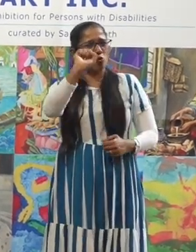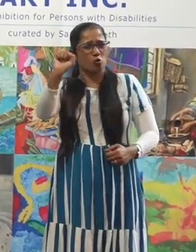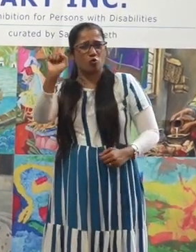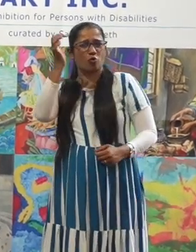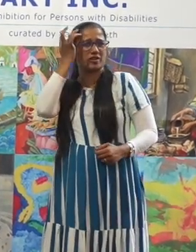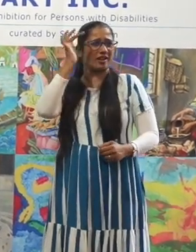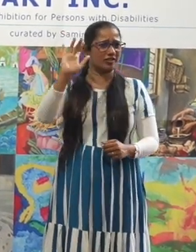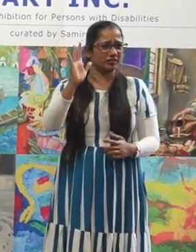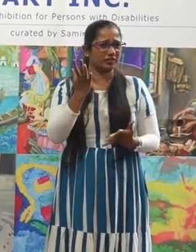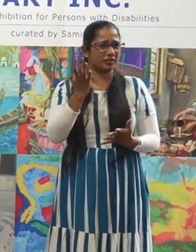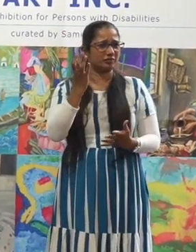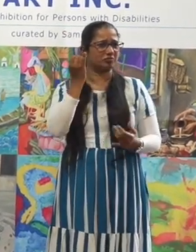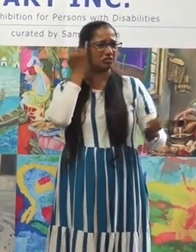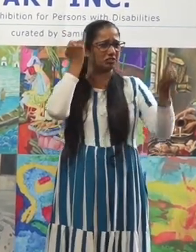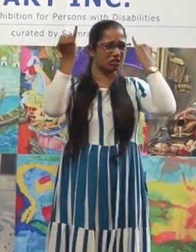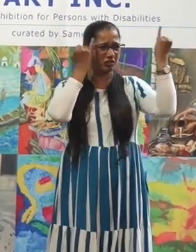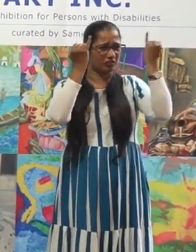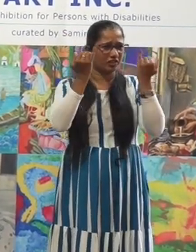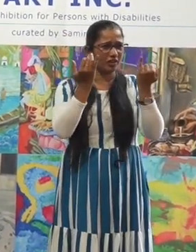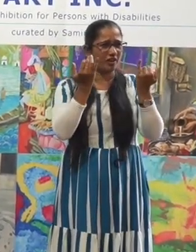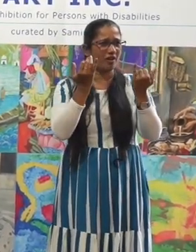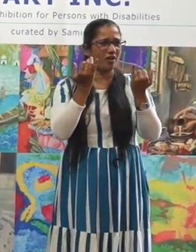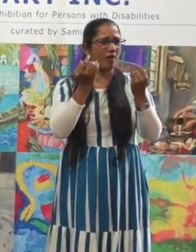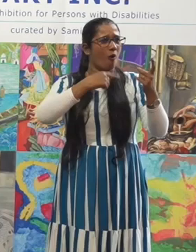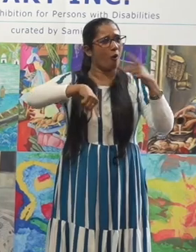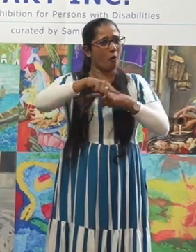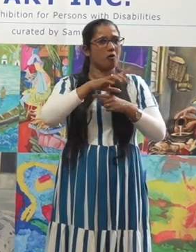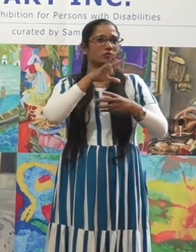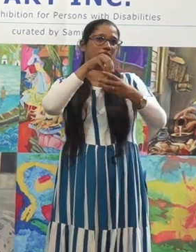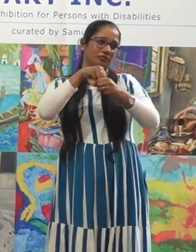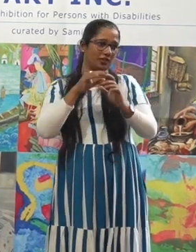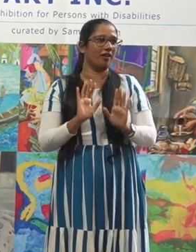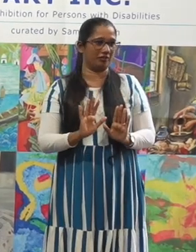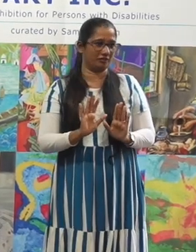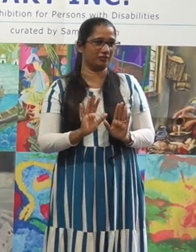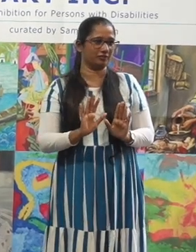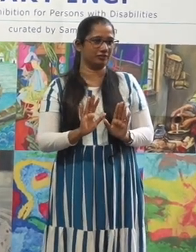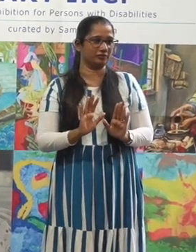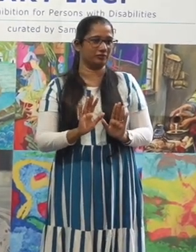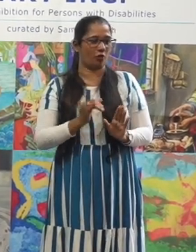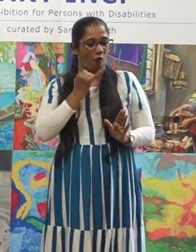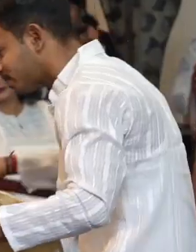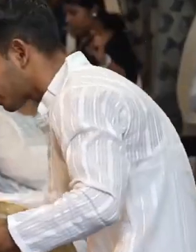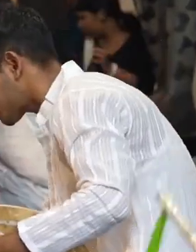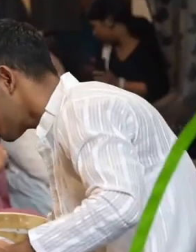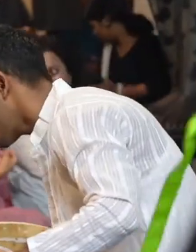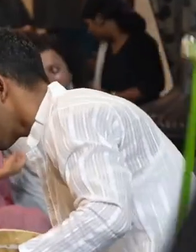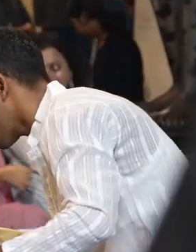you know, creativity from amongst our disabled. Thank you very much. God bless you.